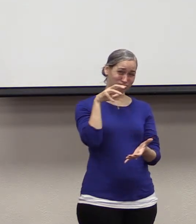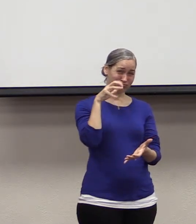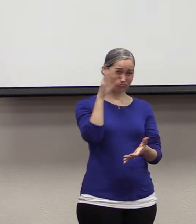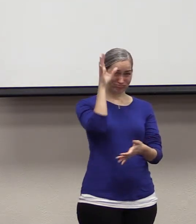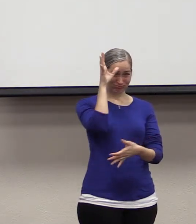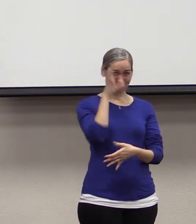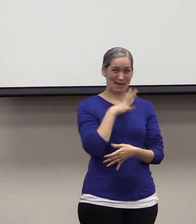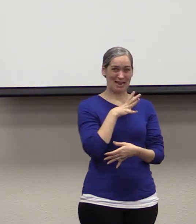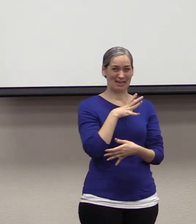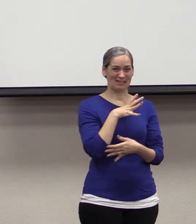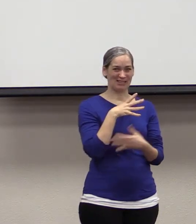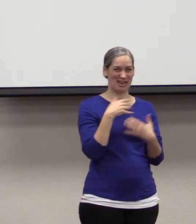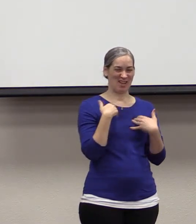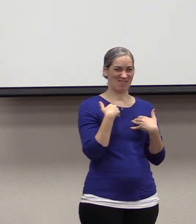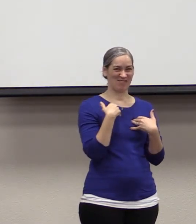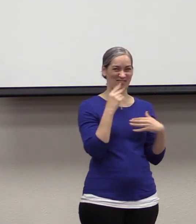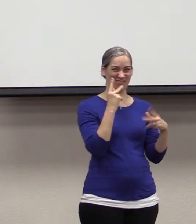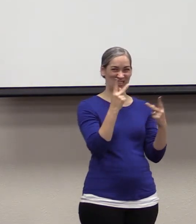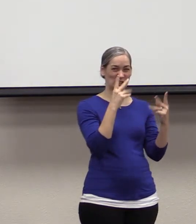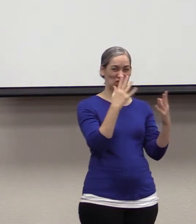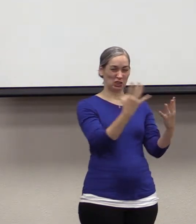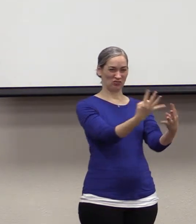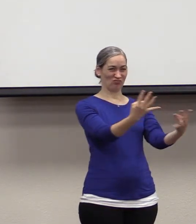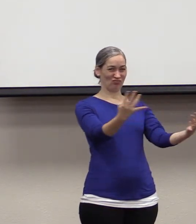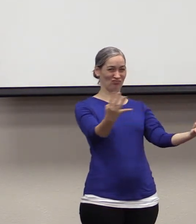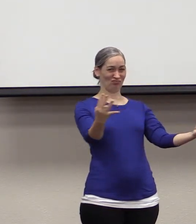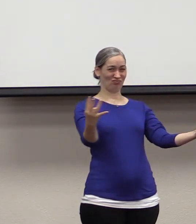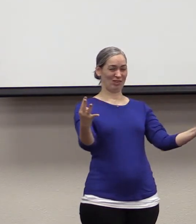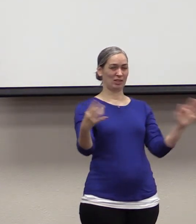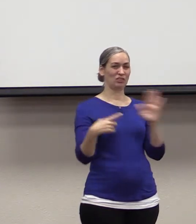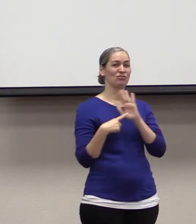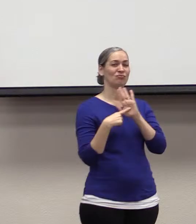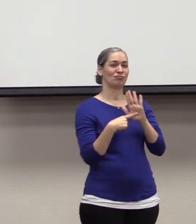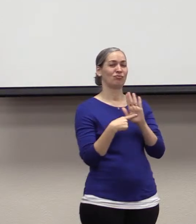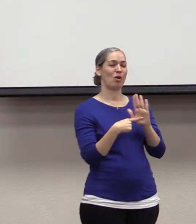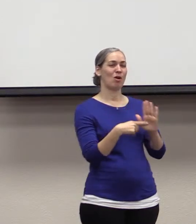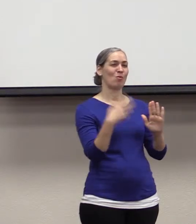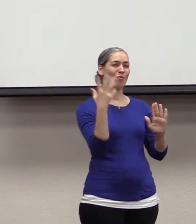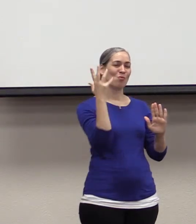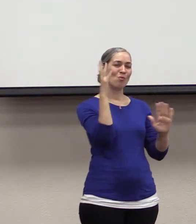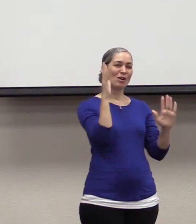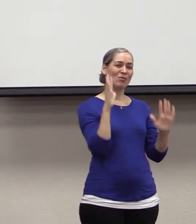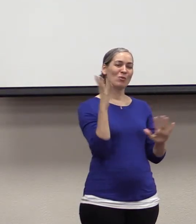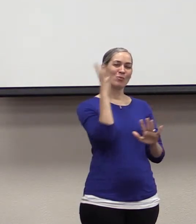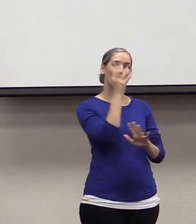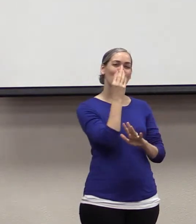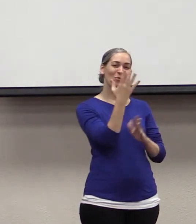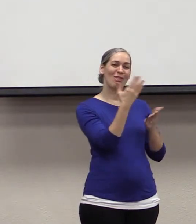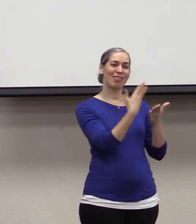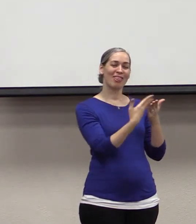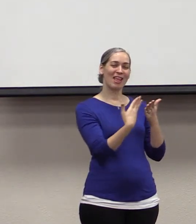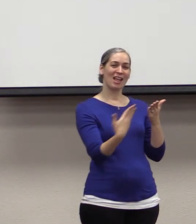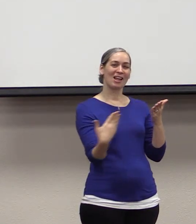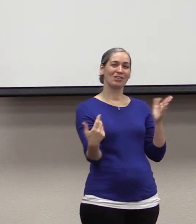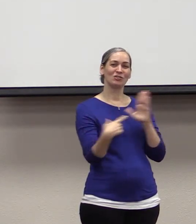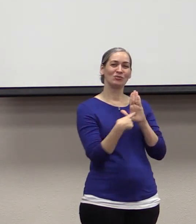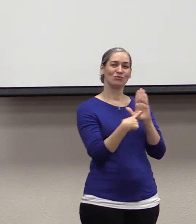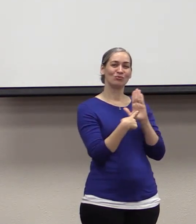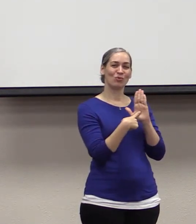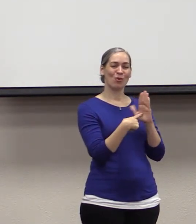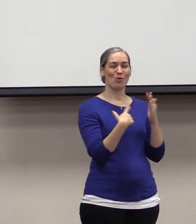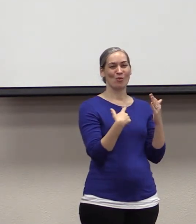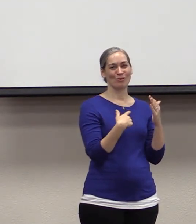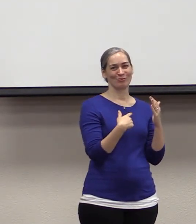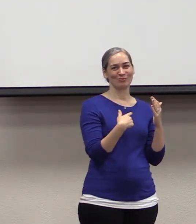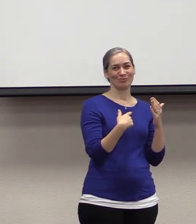to all his guests, he's showing off all his wonderful, beautiful possessions. And at the point of 180 days,